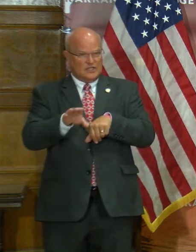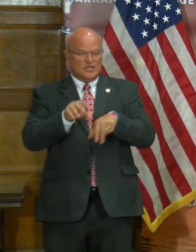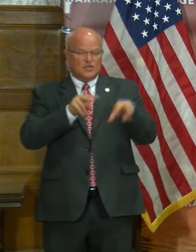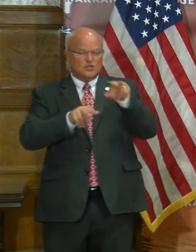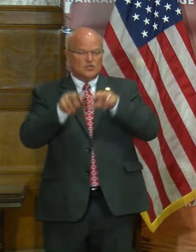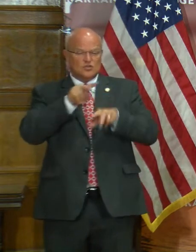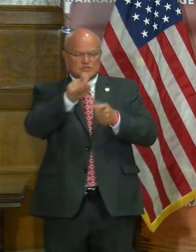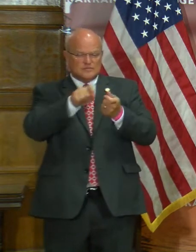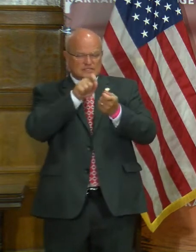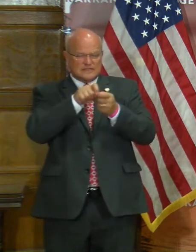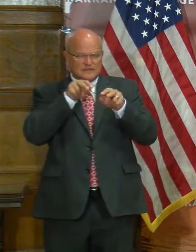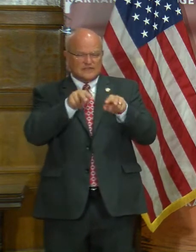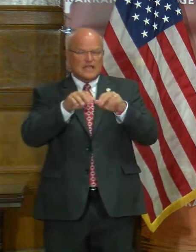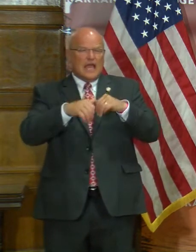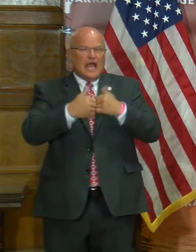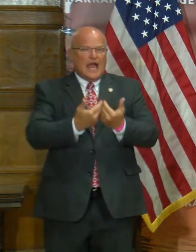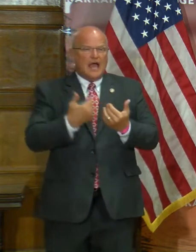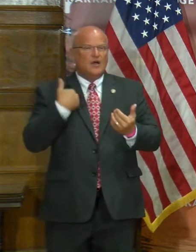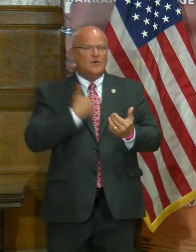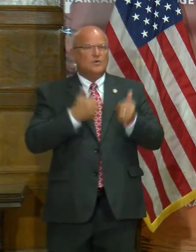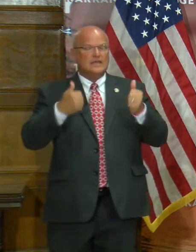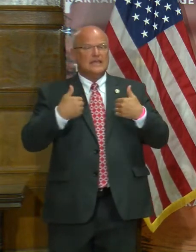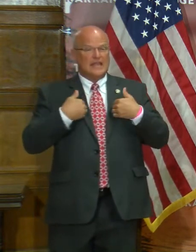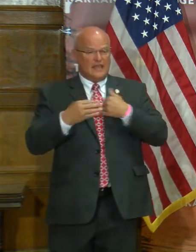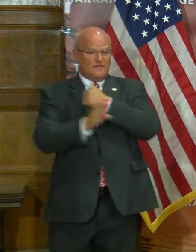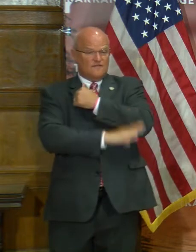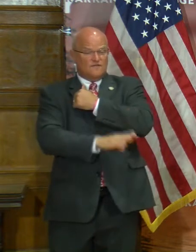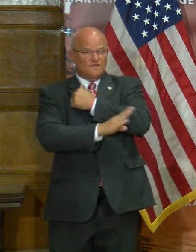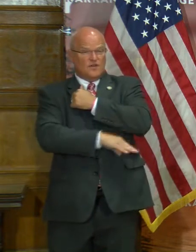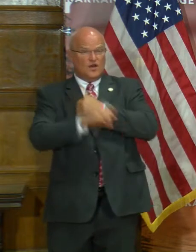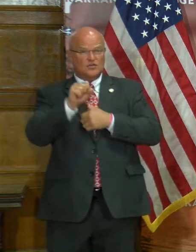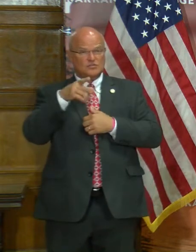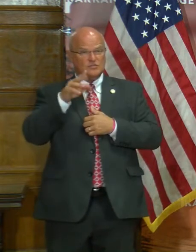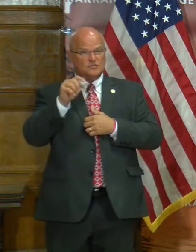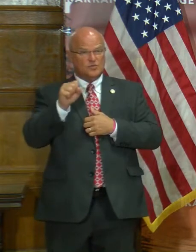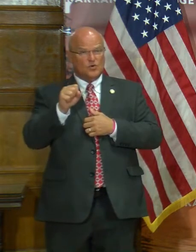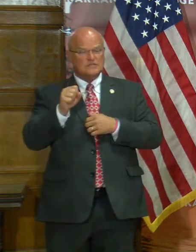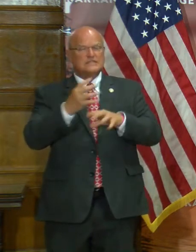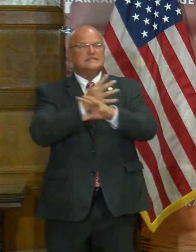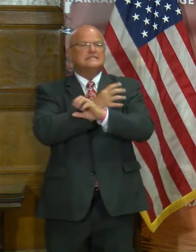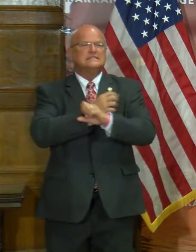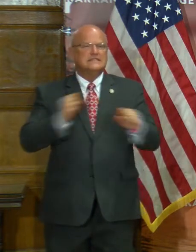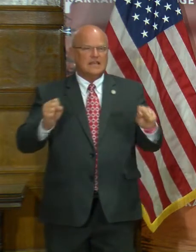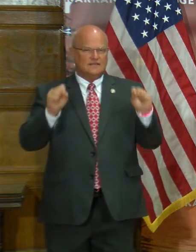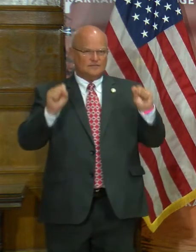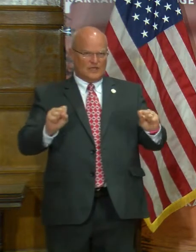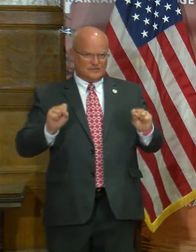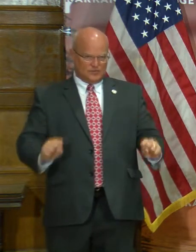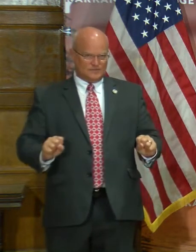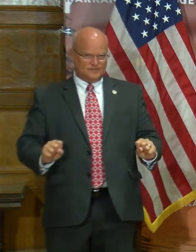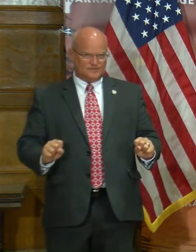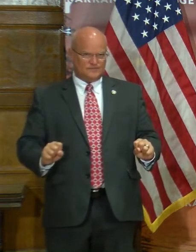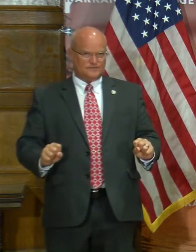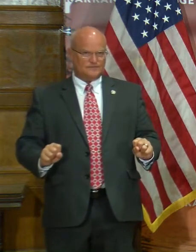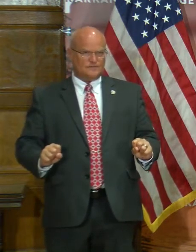look specifically at how we can have fall sports in the safest manner possible.